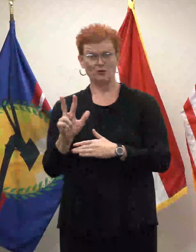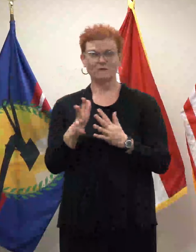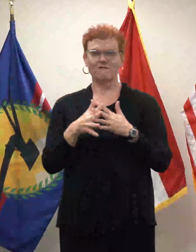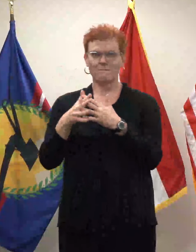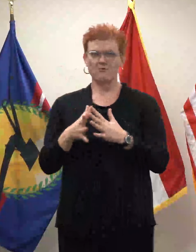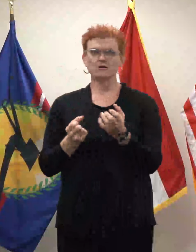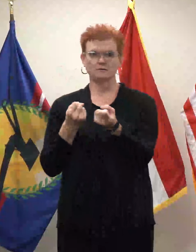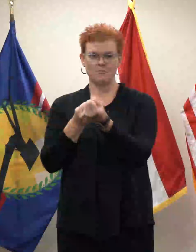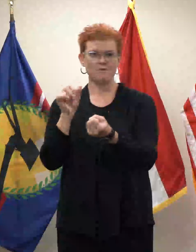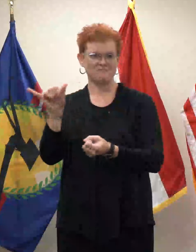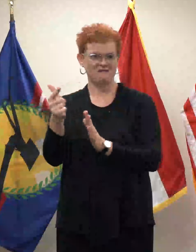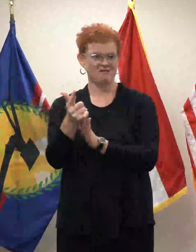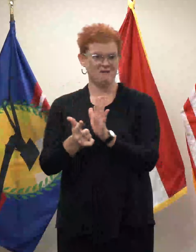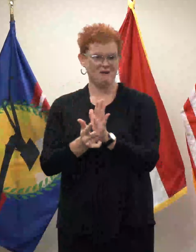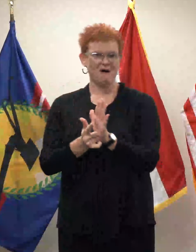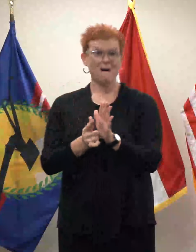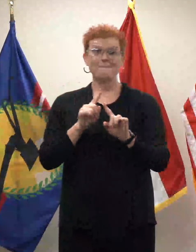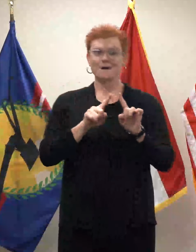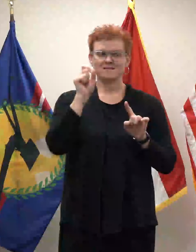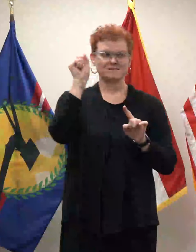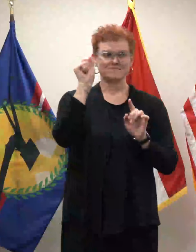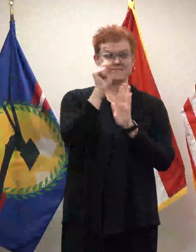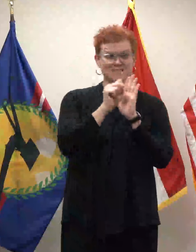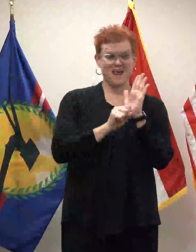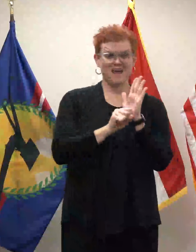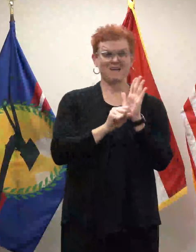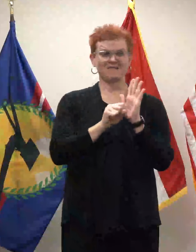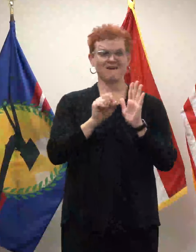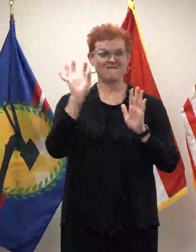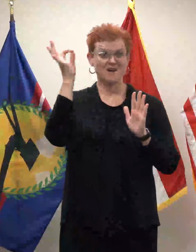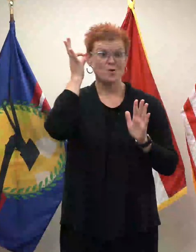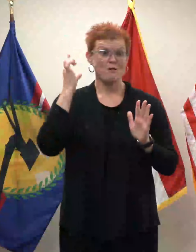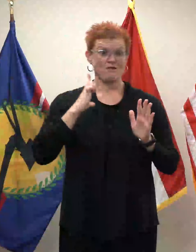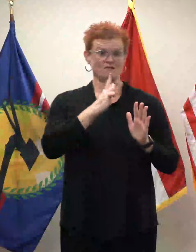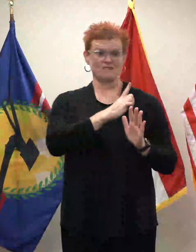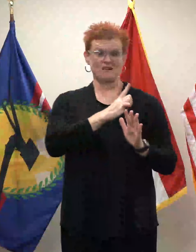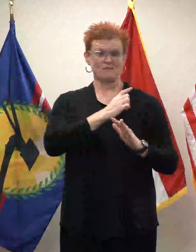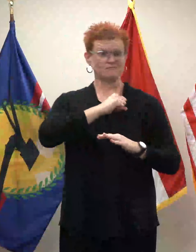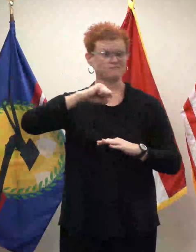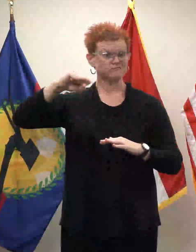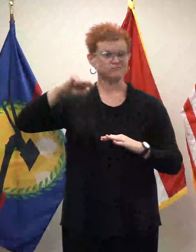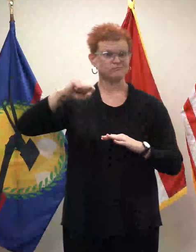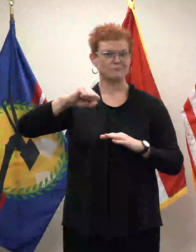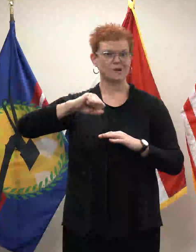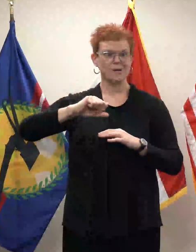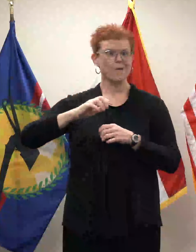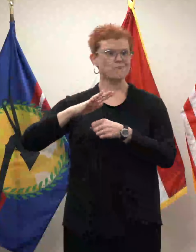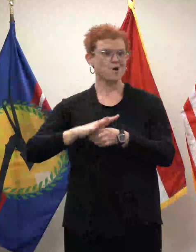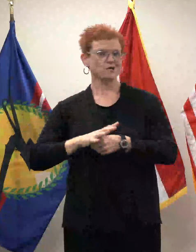support. Yet state and federal legislators balk, bowing to the pressure of the gun lobby. We should